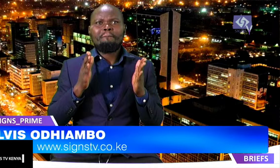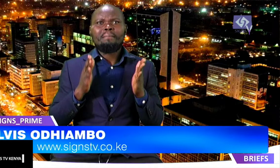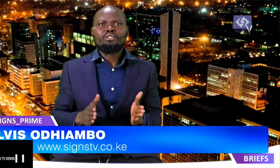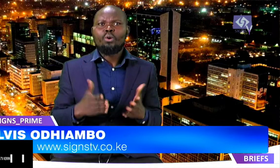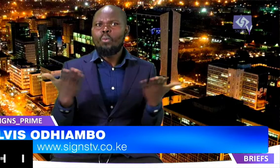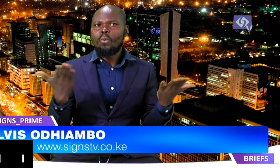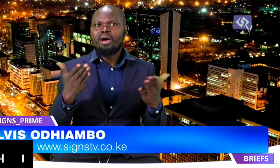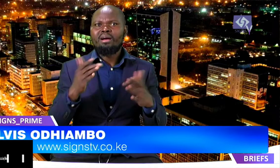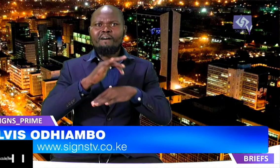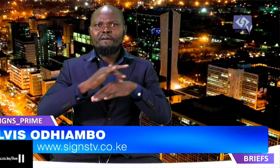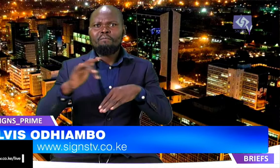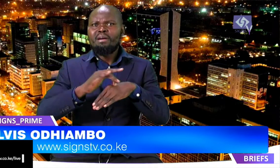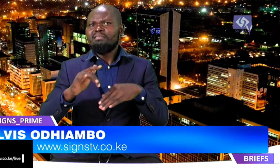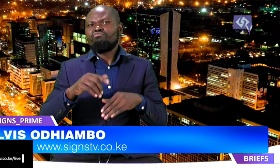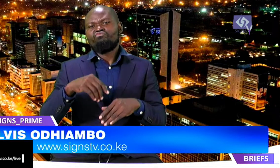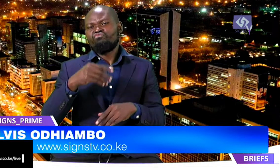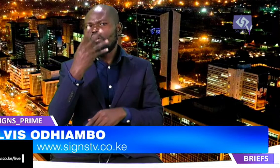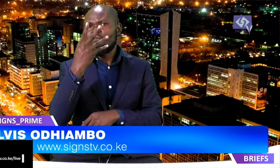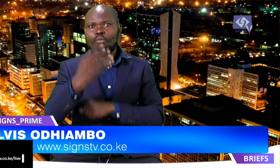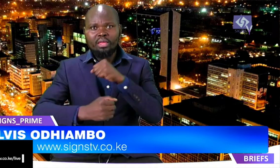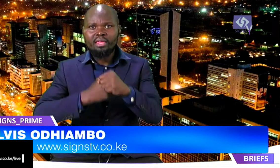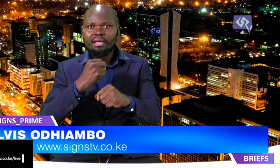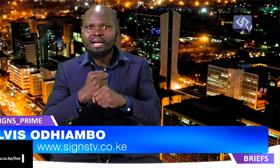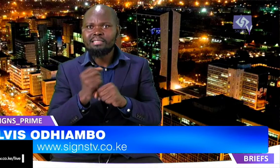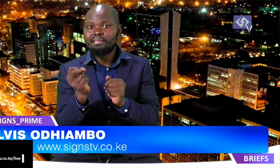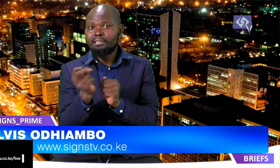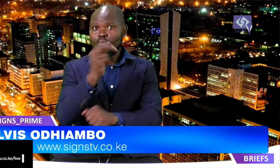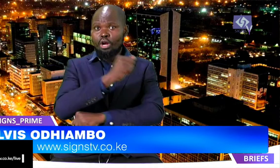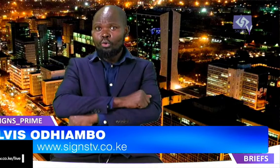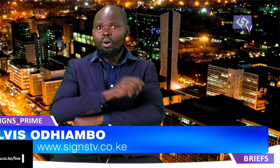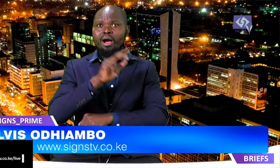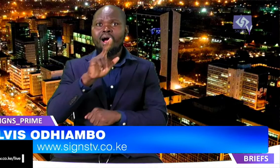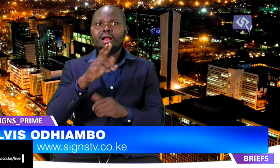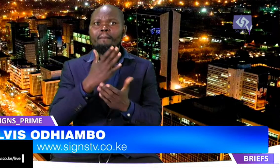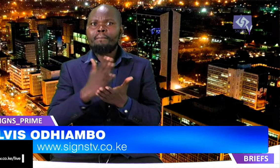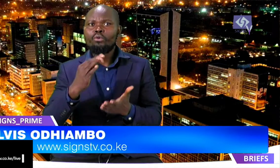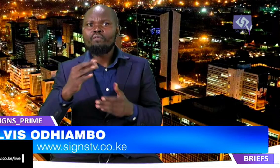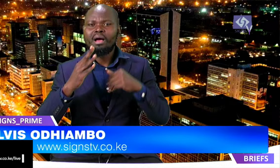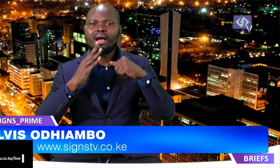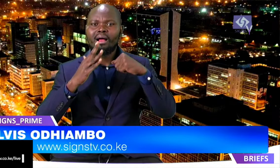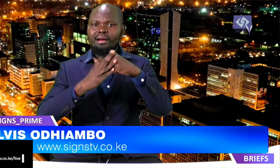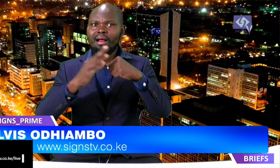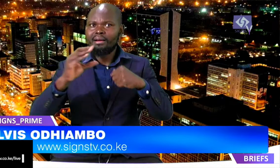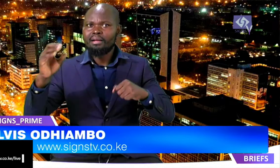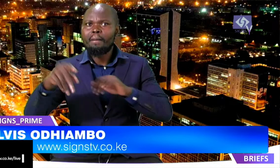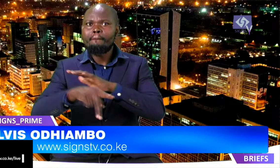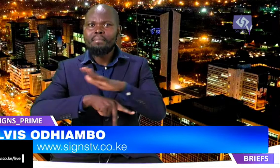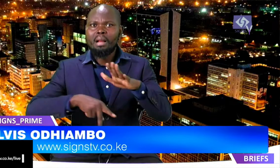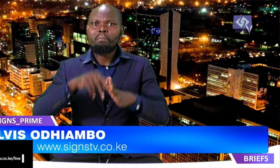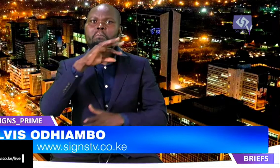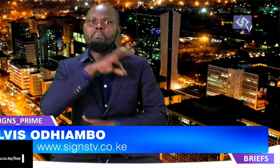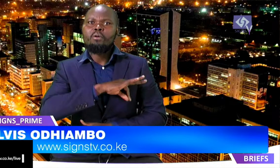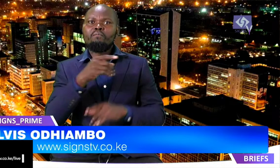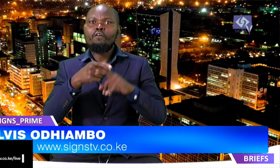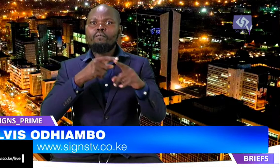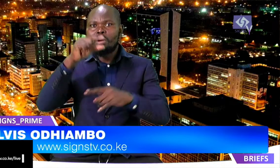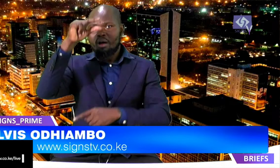school as part of the 9,000 pupils to benefit from the government scholarships administered by the Jomo